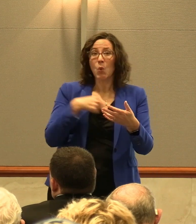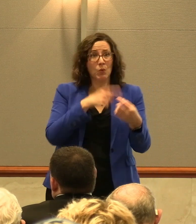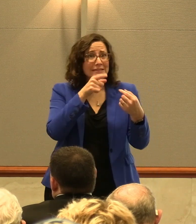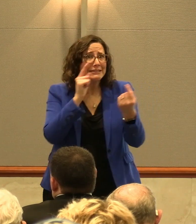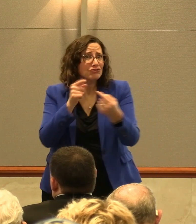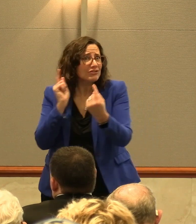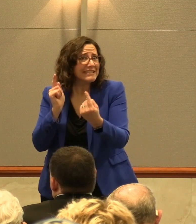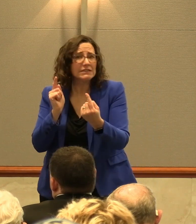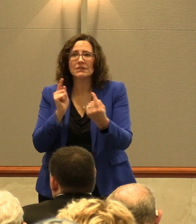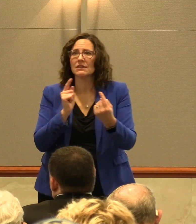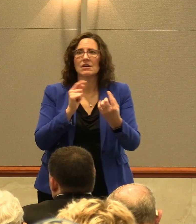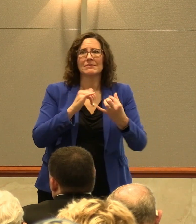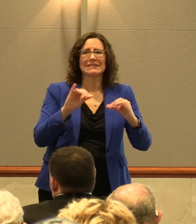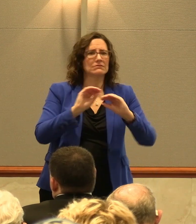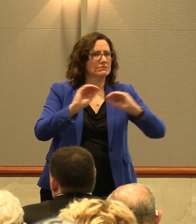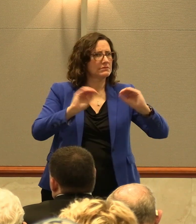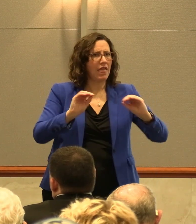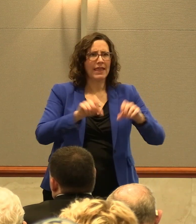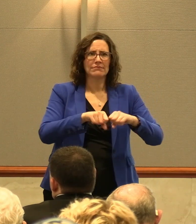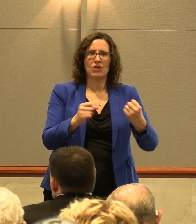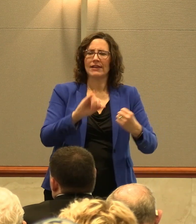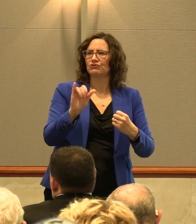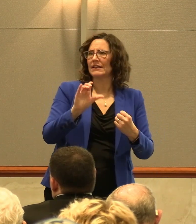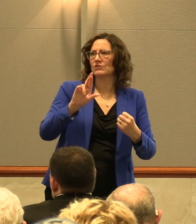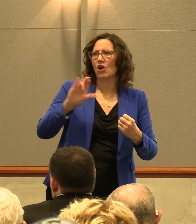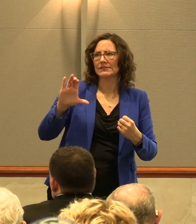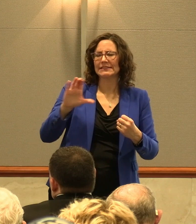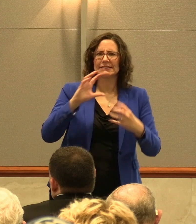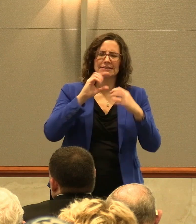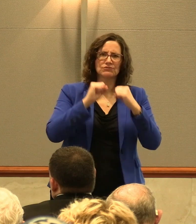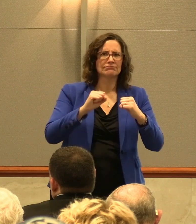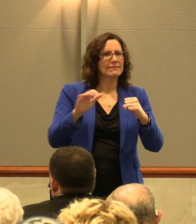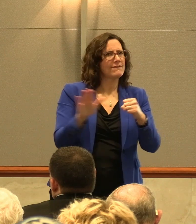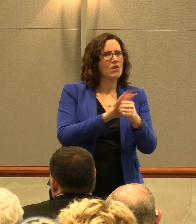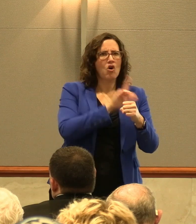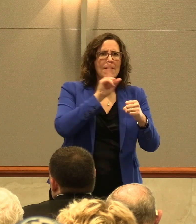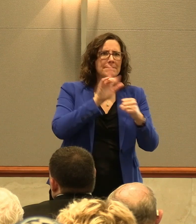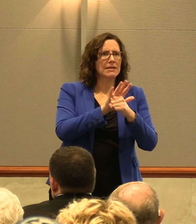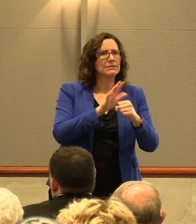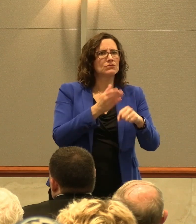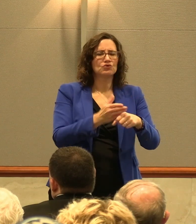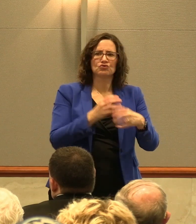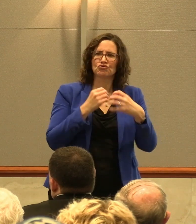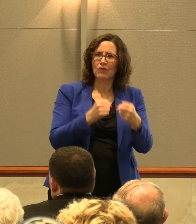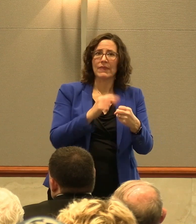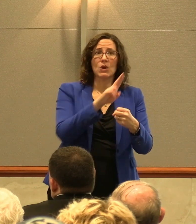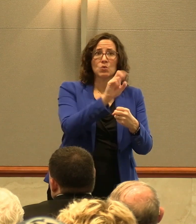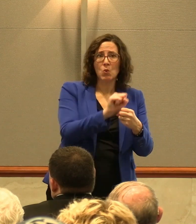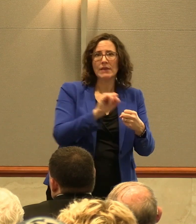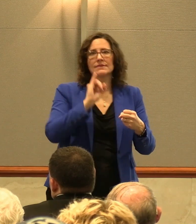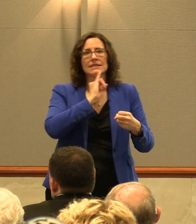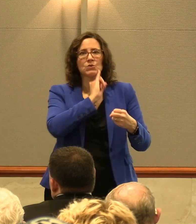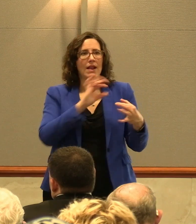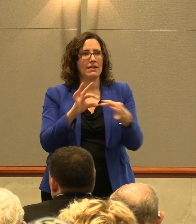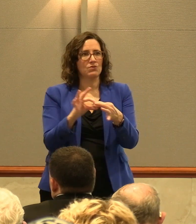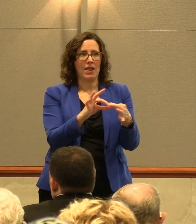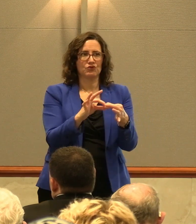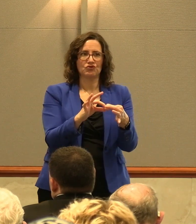times, nothing can break JCRC's broad and ironclad commitment to strengthening the U.S.-Israeli